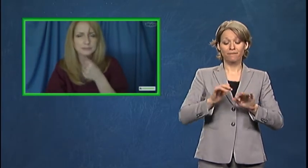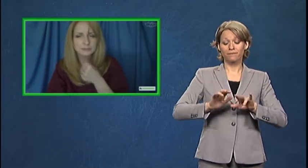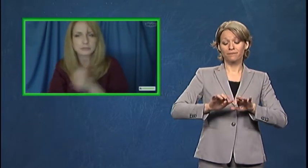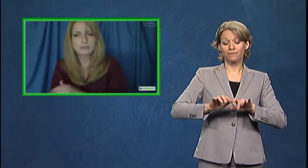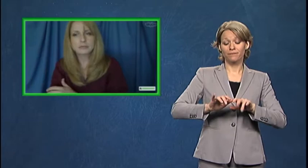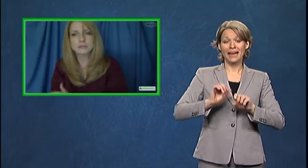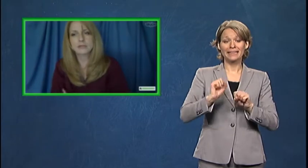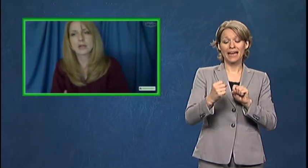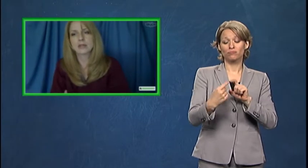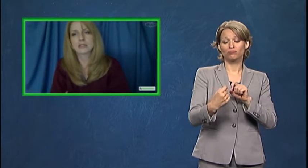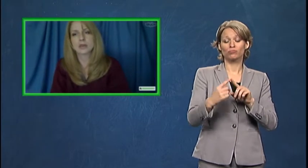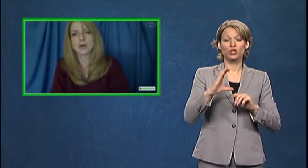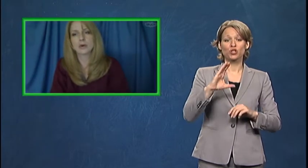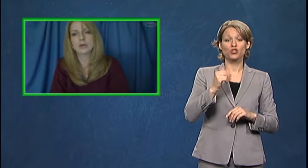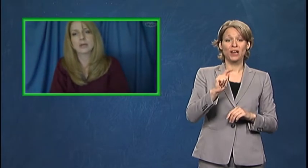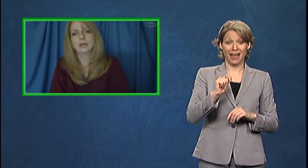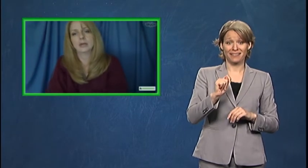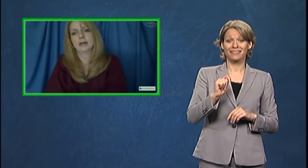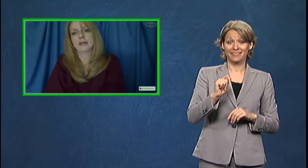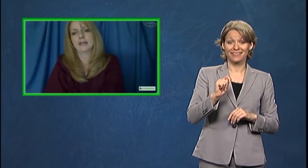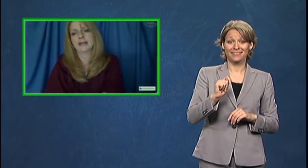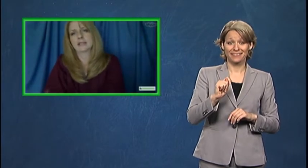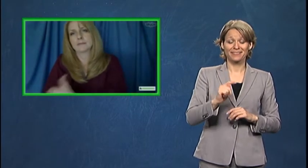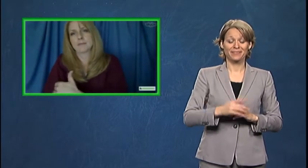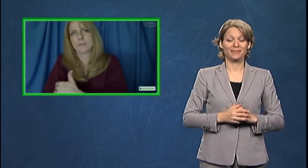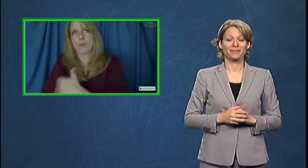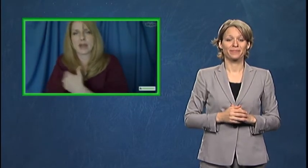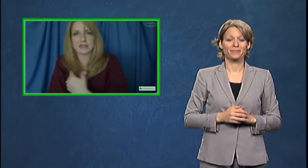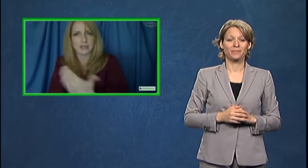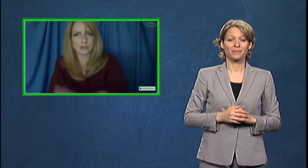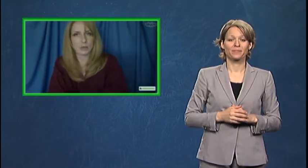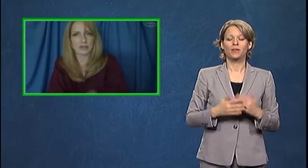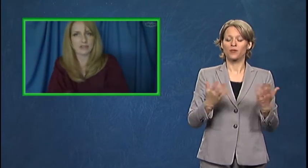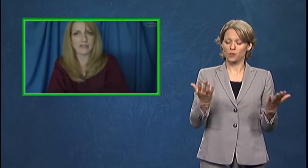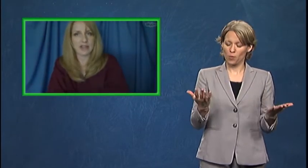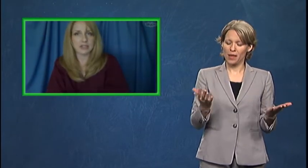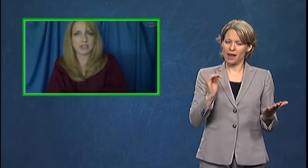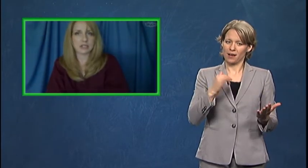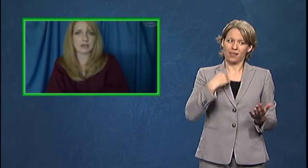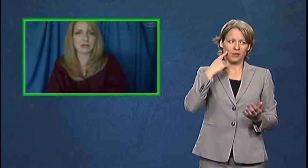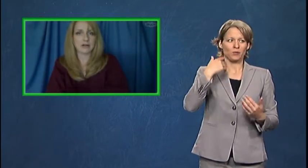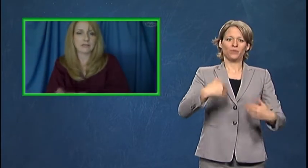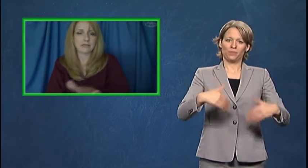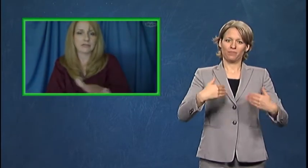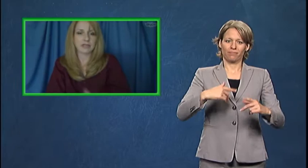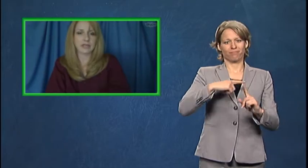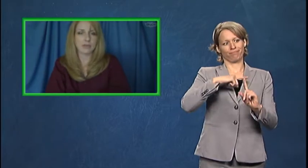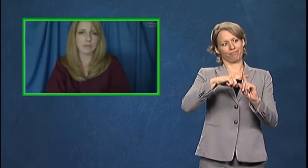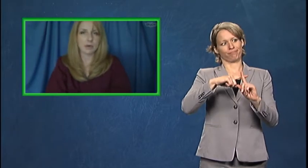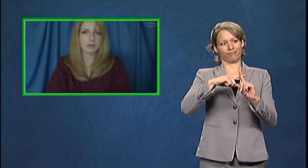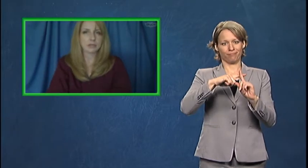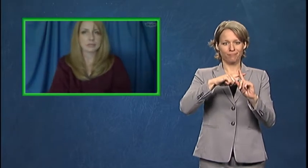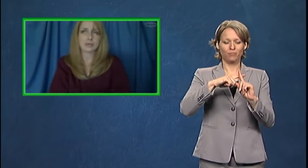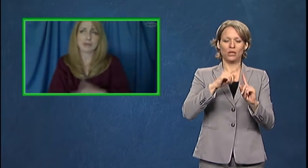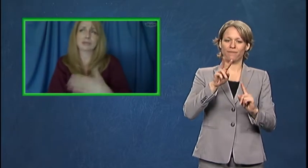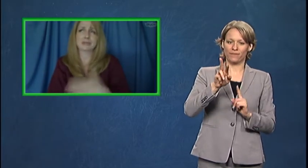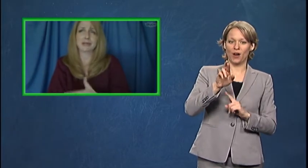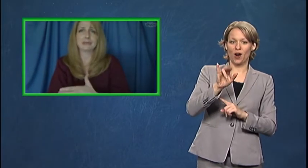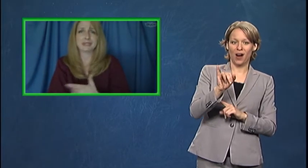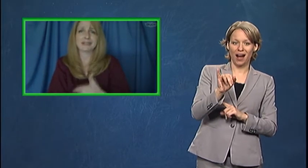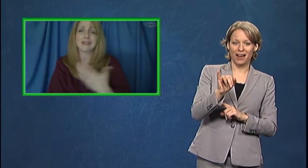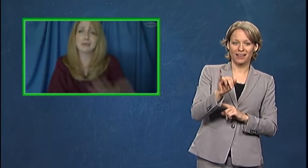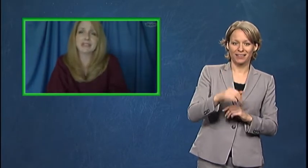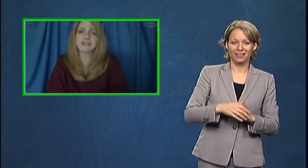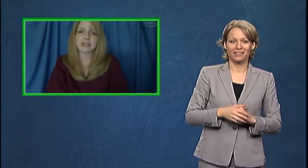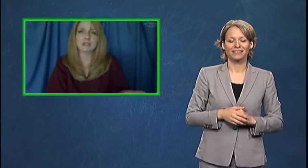well. And so that's what I think is one of the advantages of video remote, and probably what I would